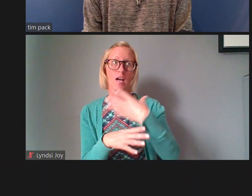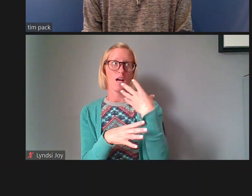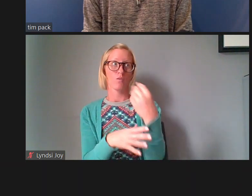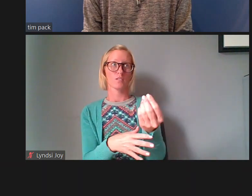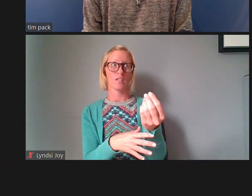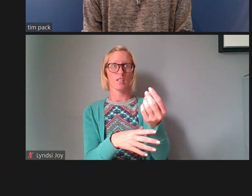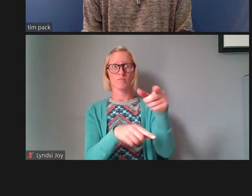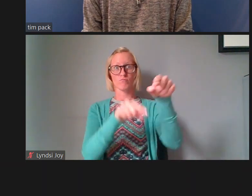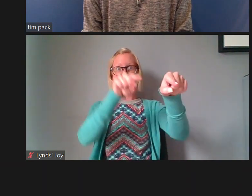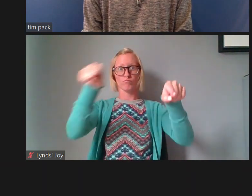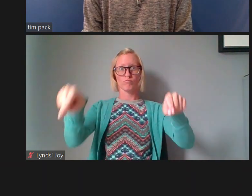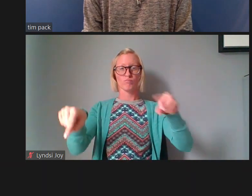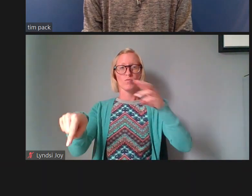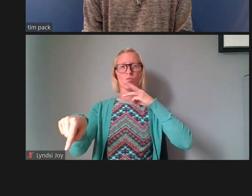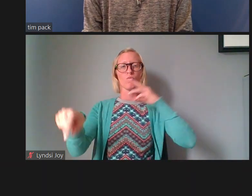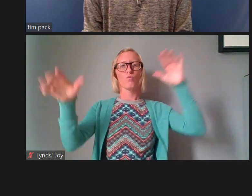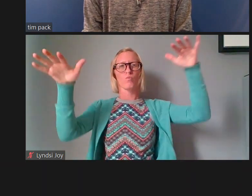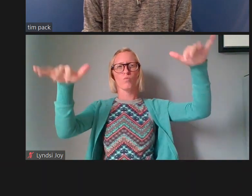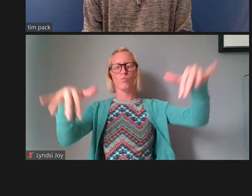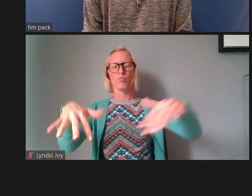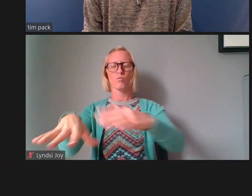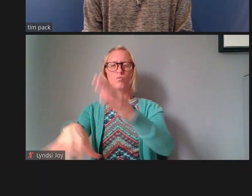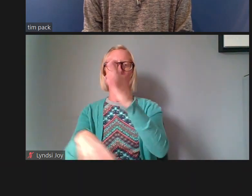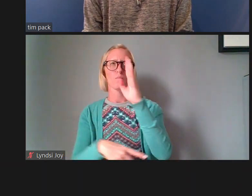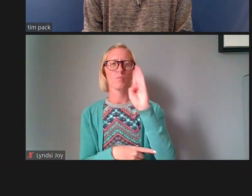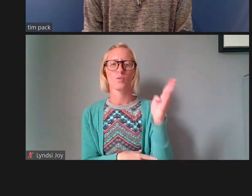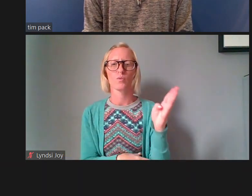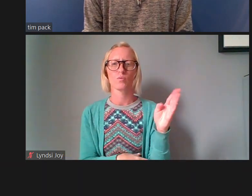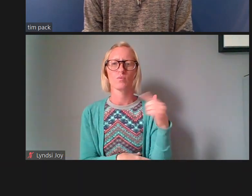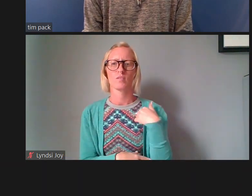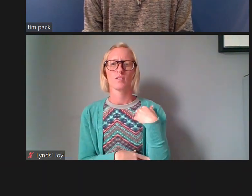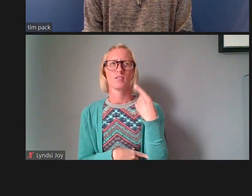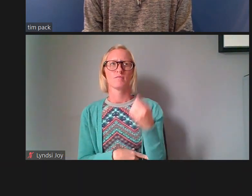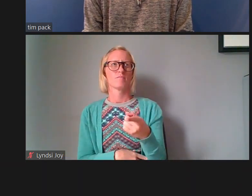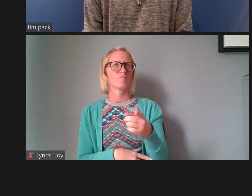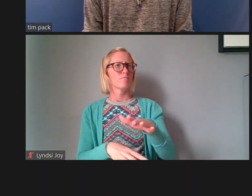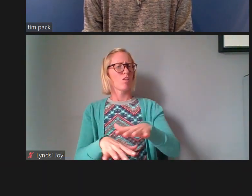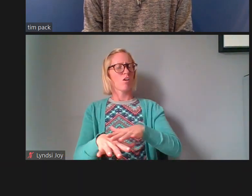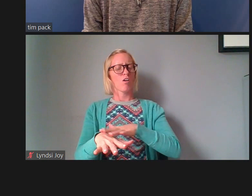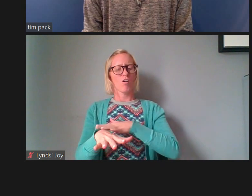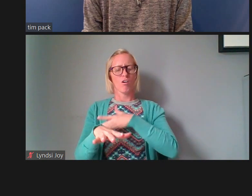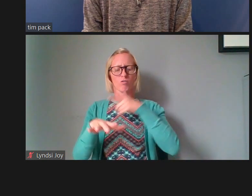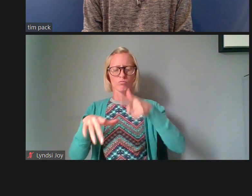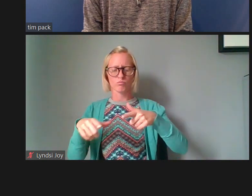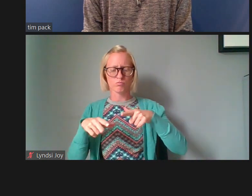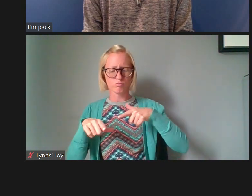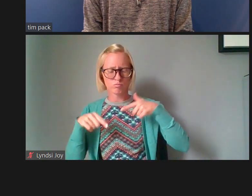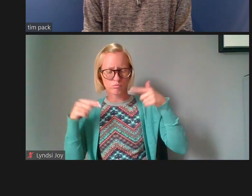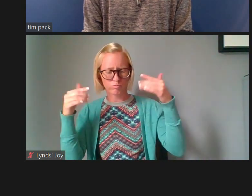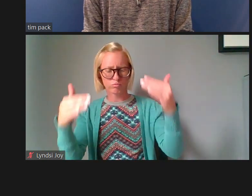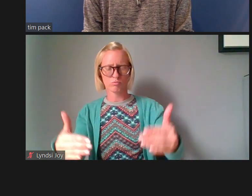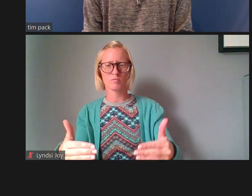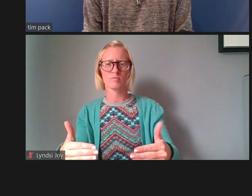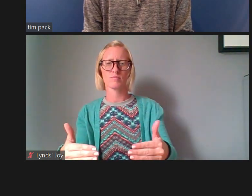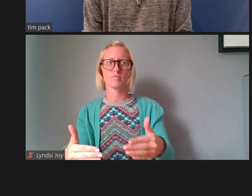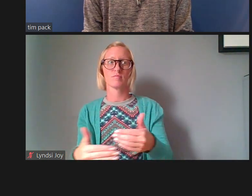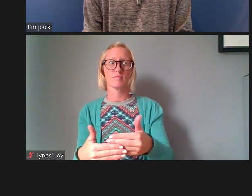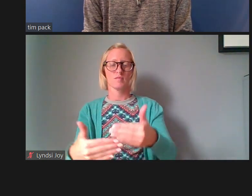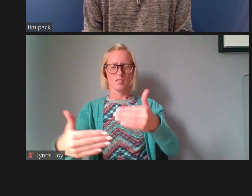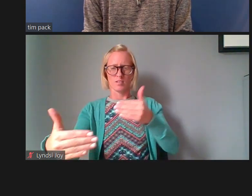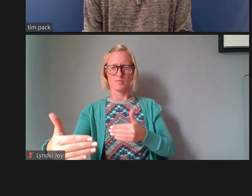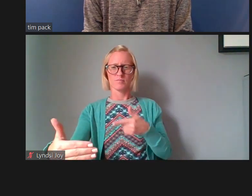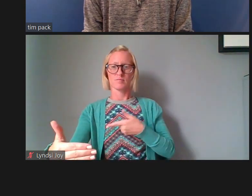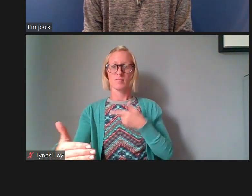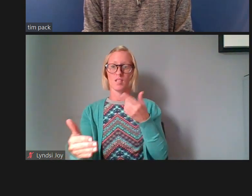sea. The tide was running, so that long streaks of foam tailed away from the reef, and for a moment they felt that the